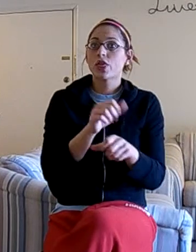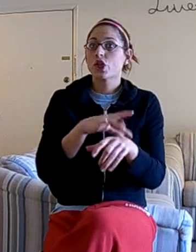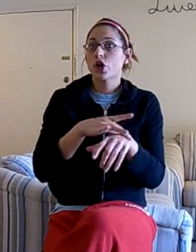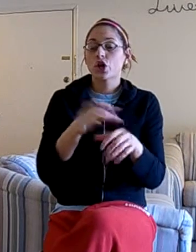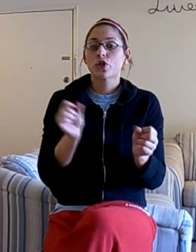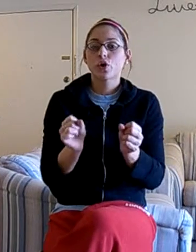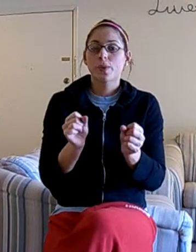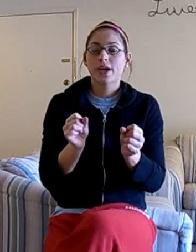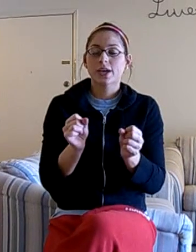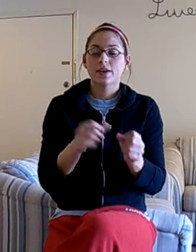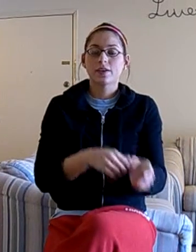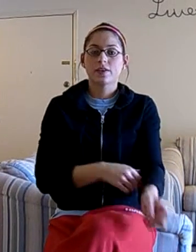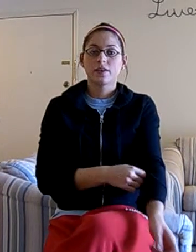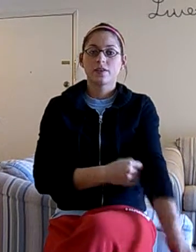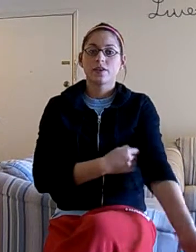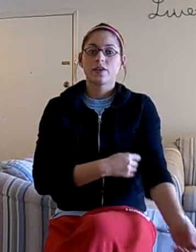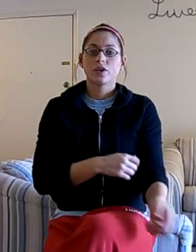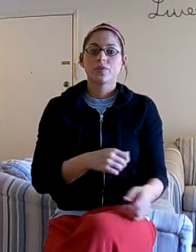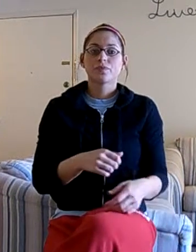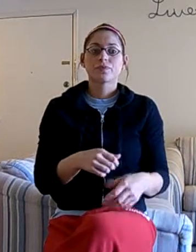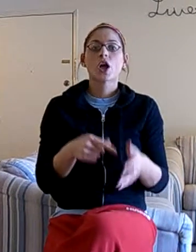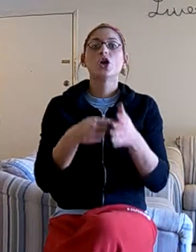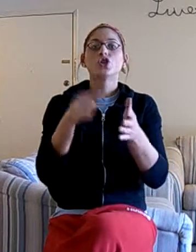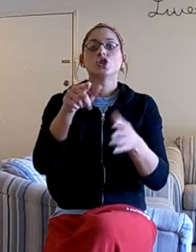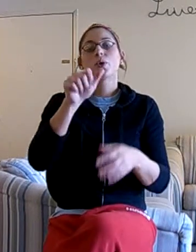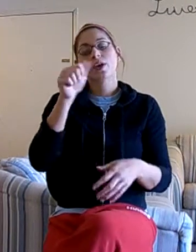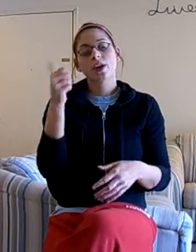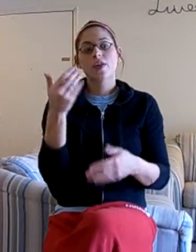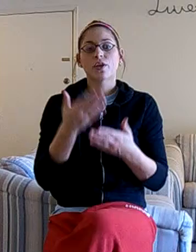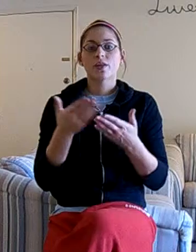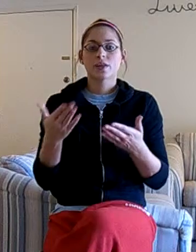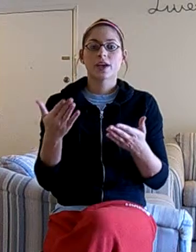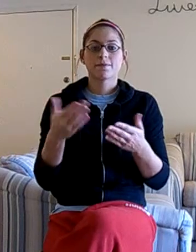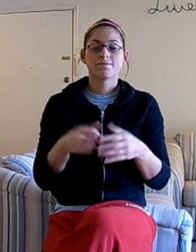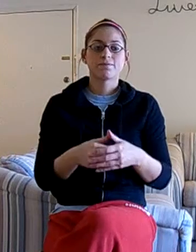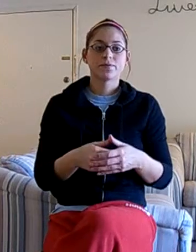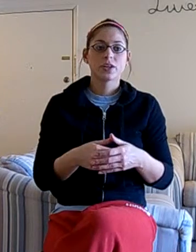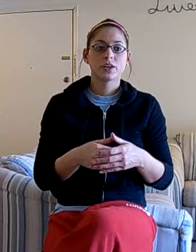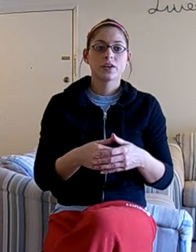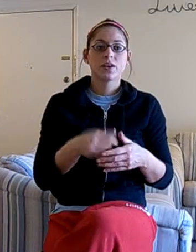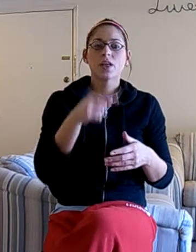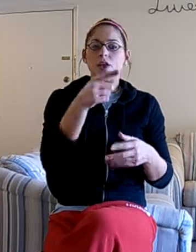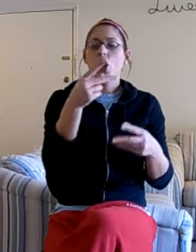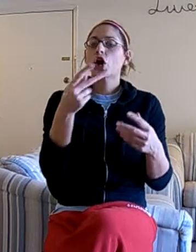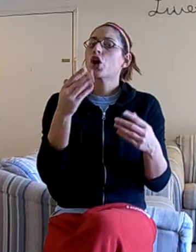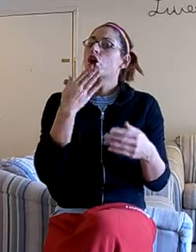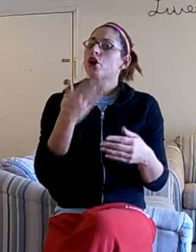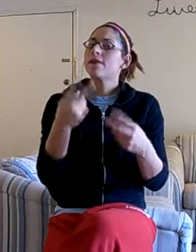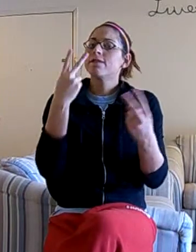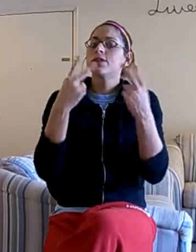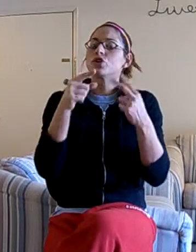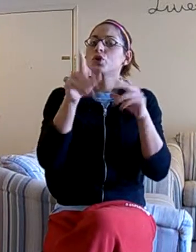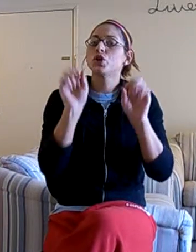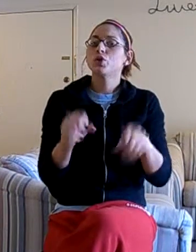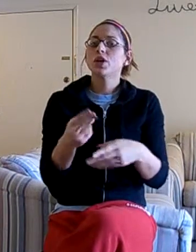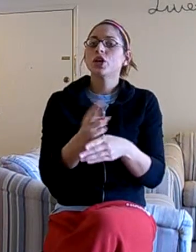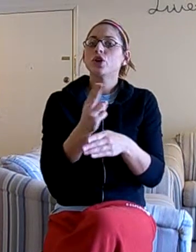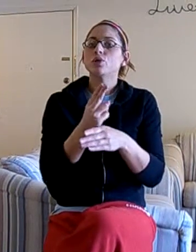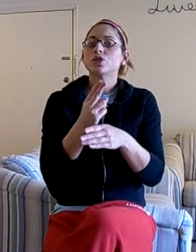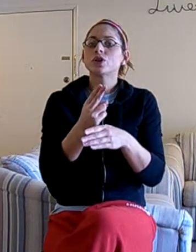else to demonstrate that too. This might be a pretty good visual that you can use to know how P